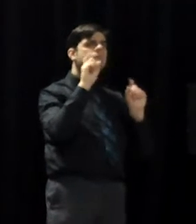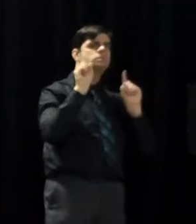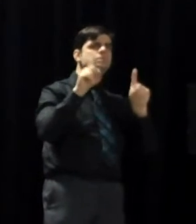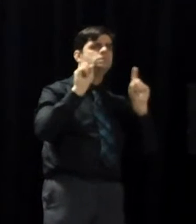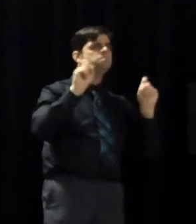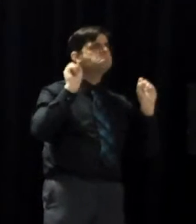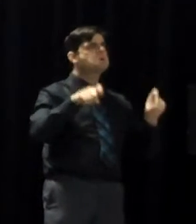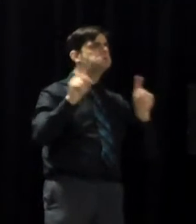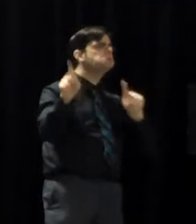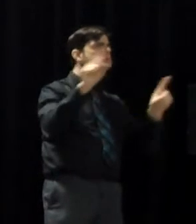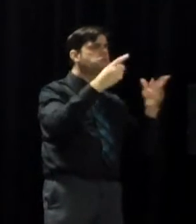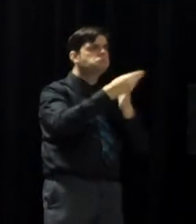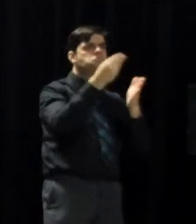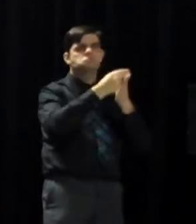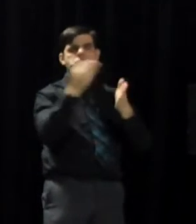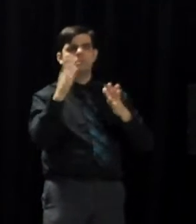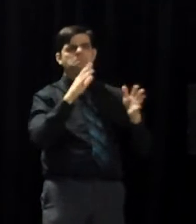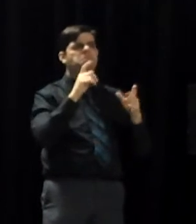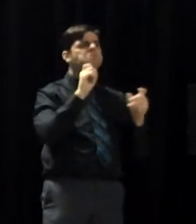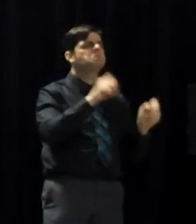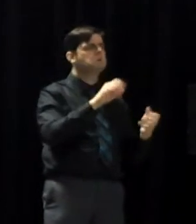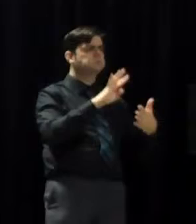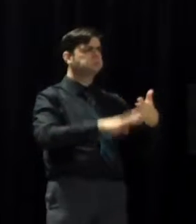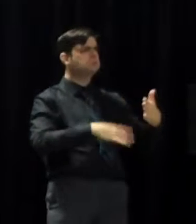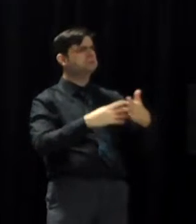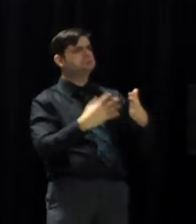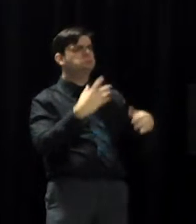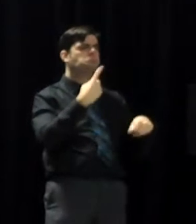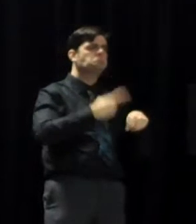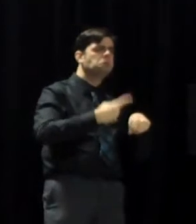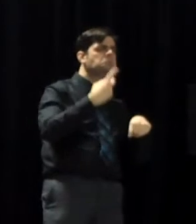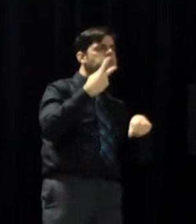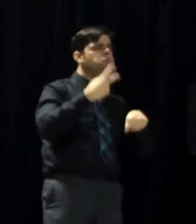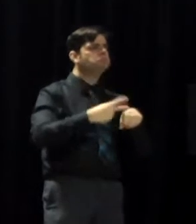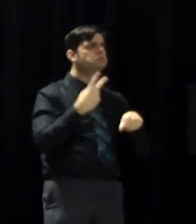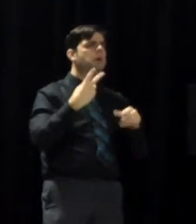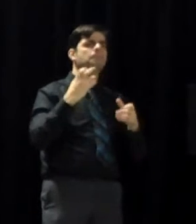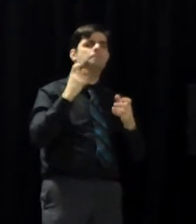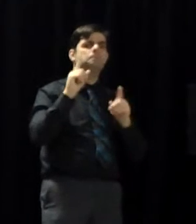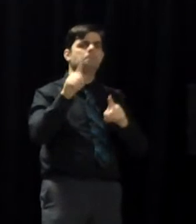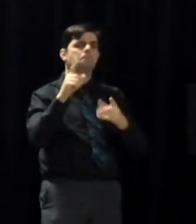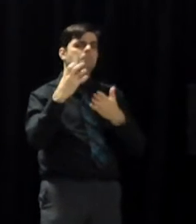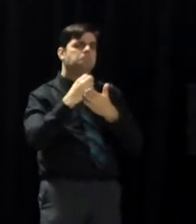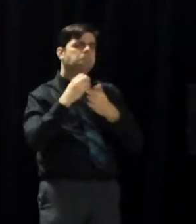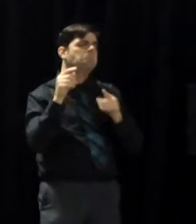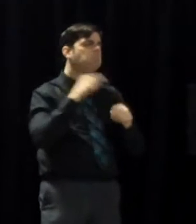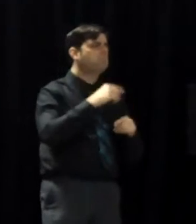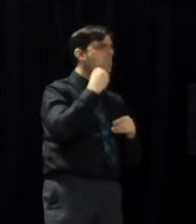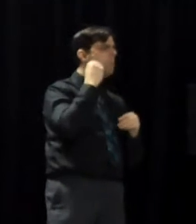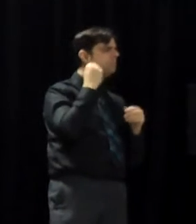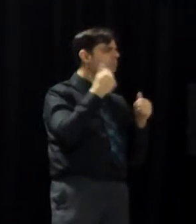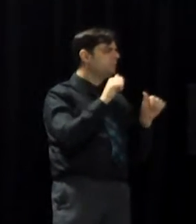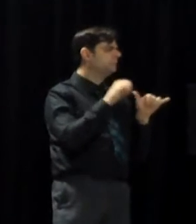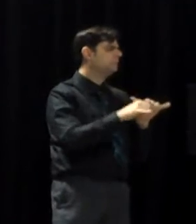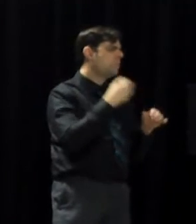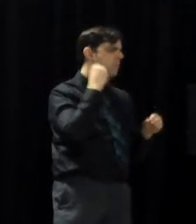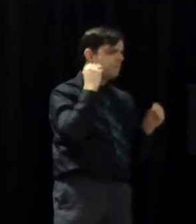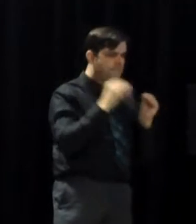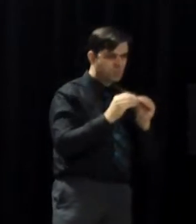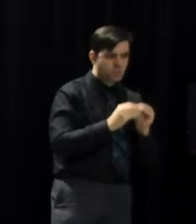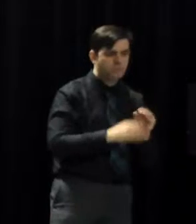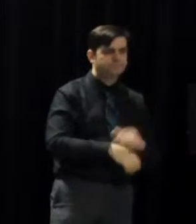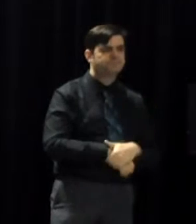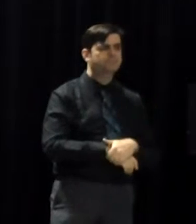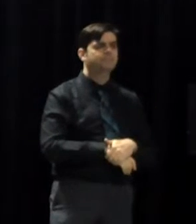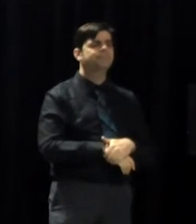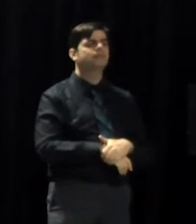modified, but these are all things we need your help with. Our seniors, any reminder to our seniors, if you